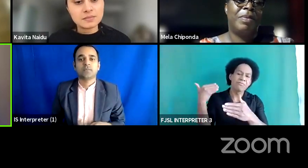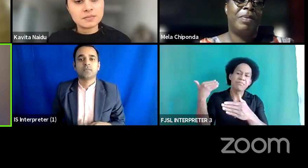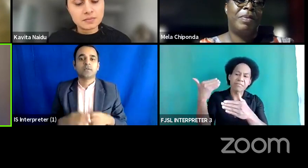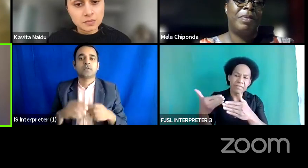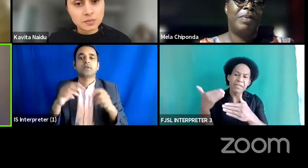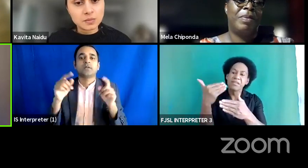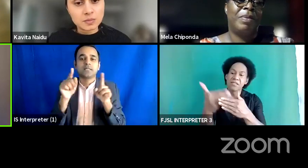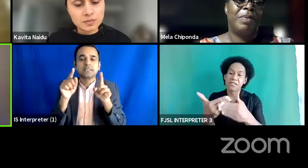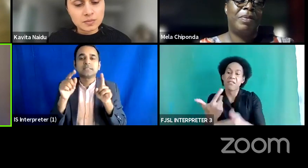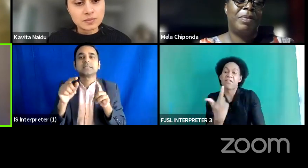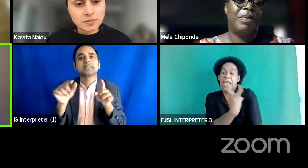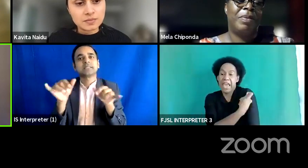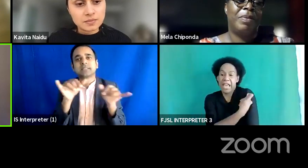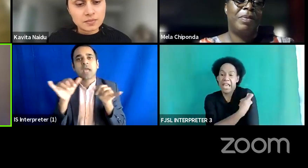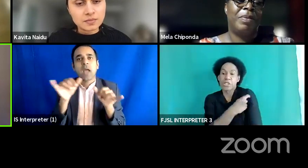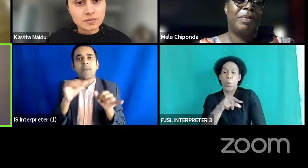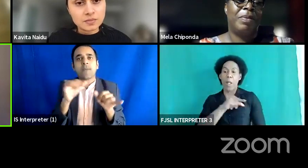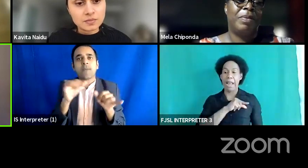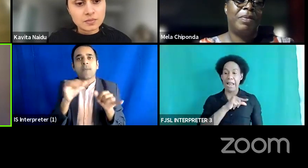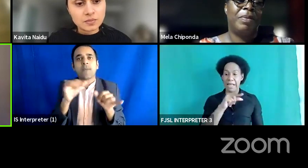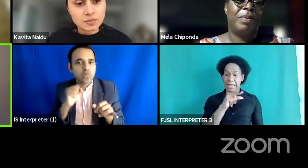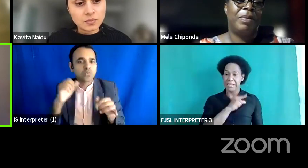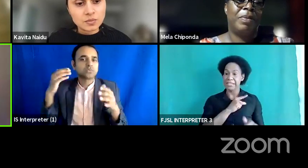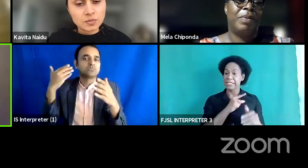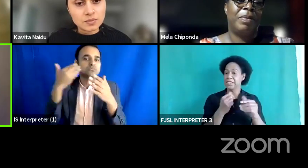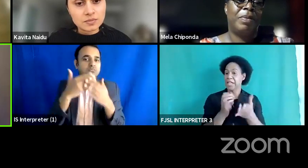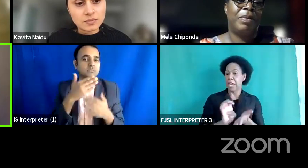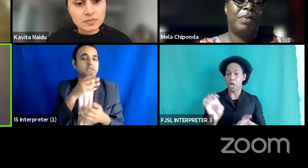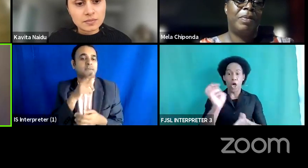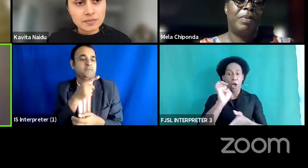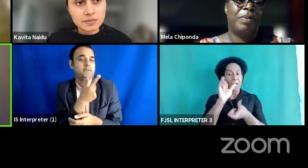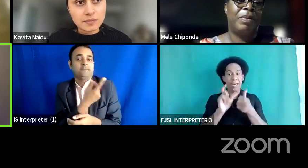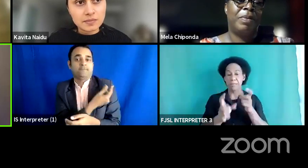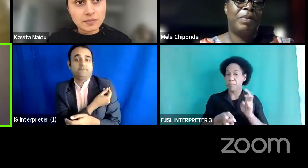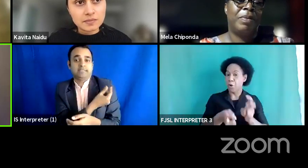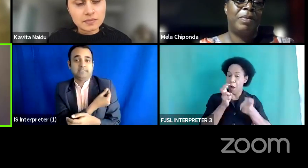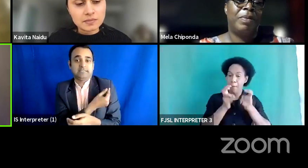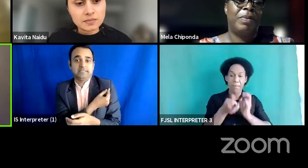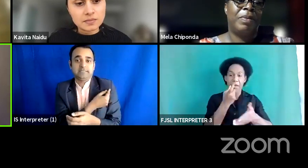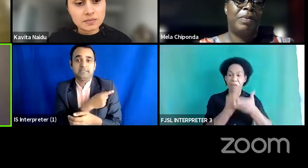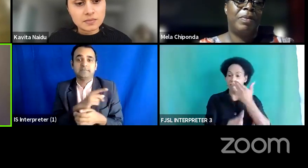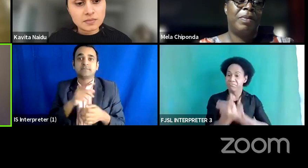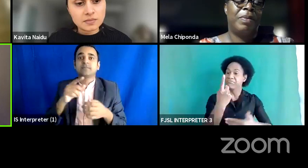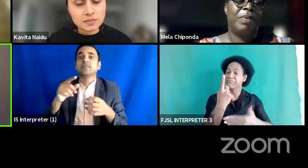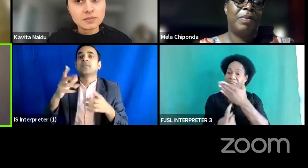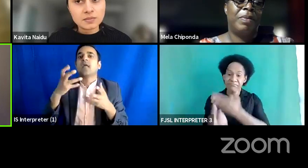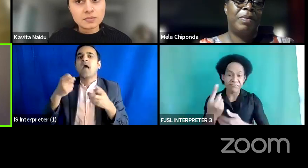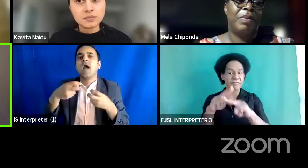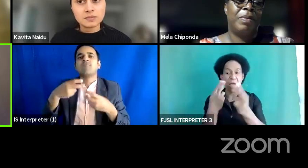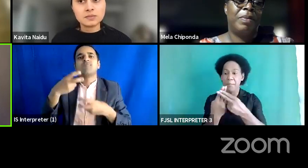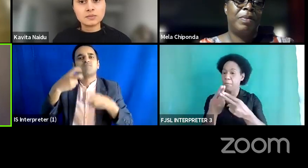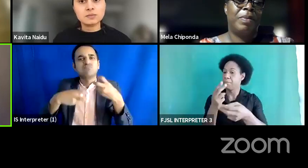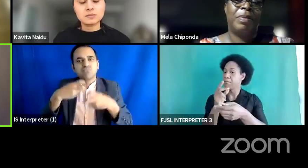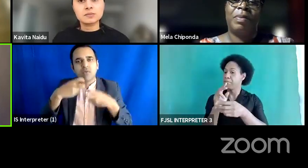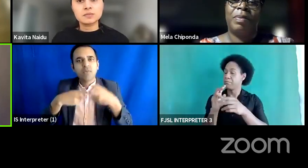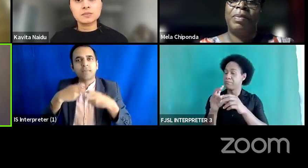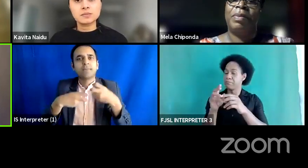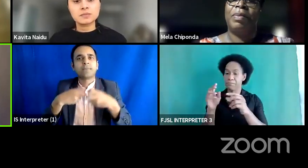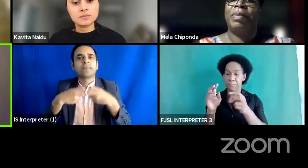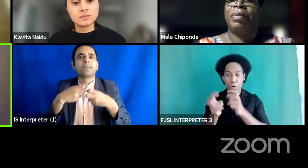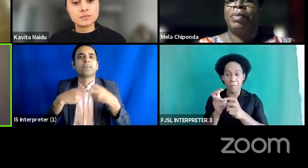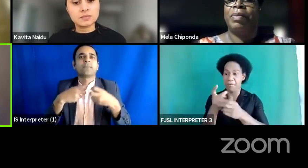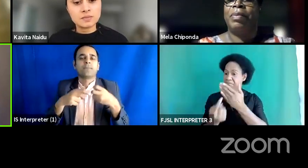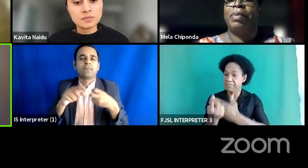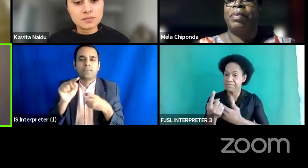in an economic crisis. And so it is really, really critical that we confront the dominant development interventions,